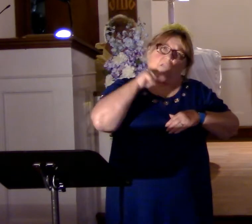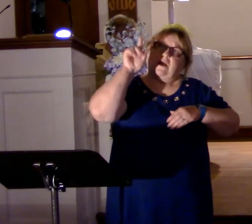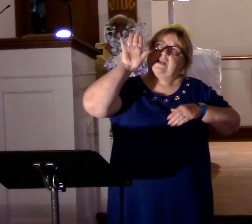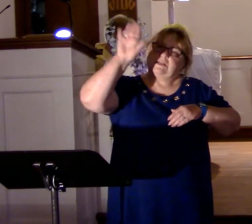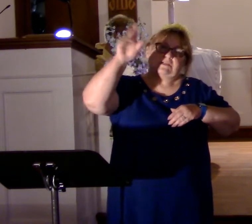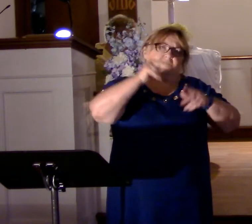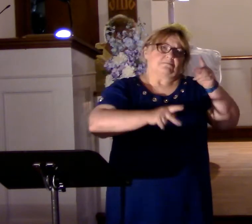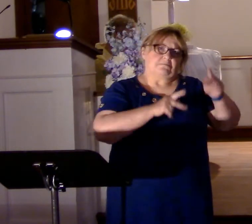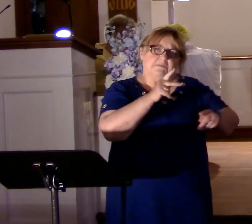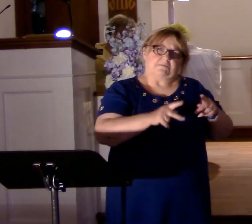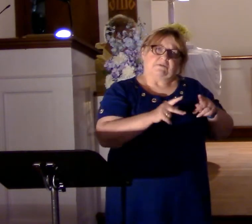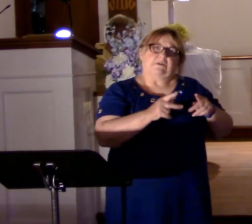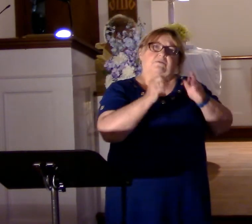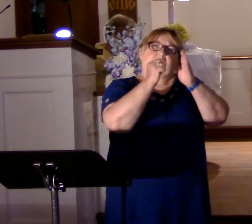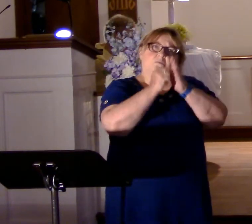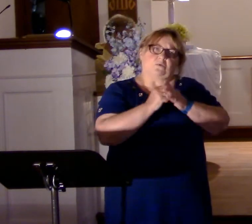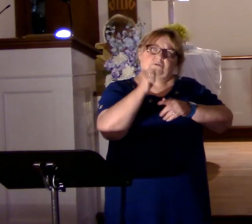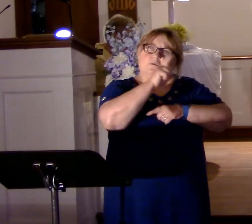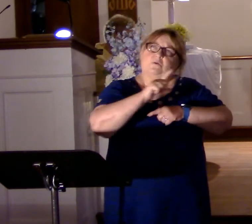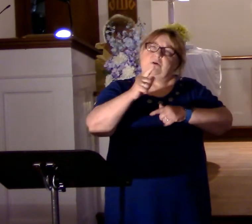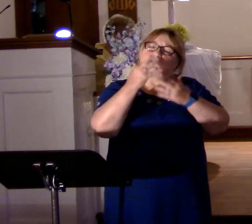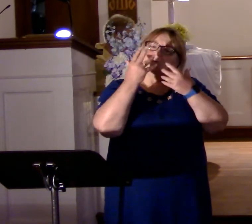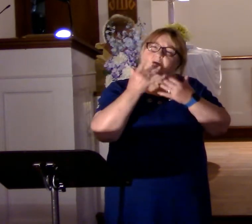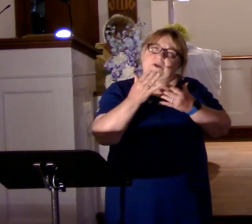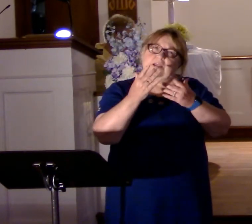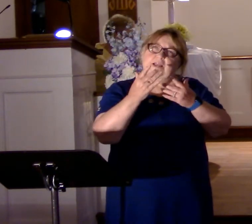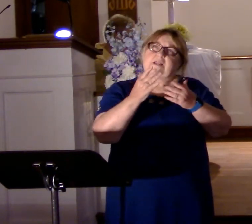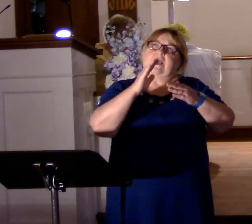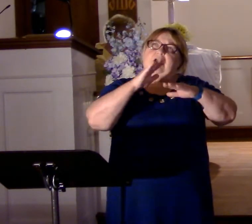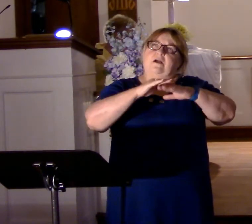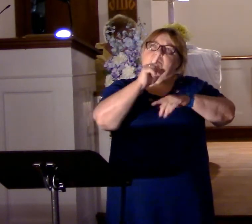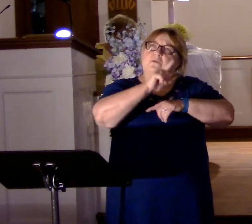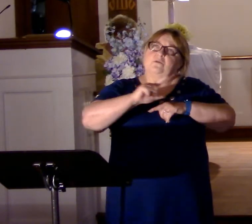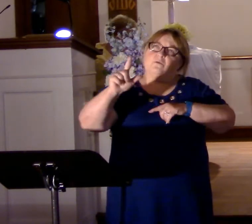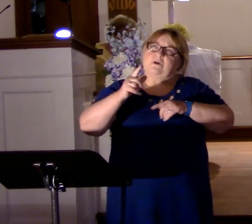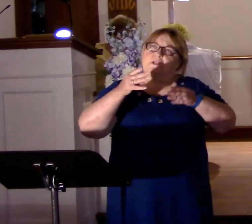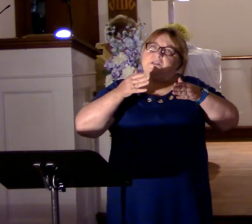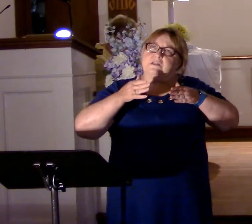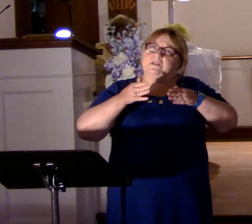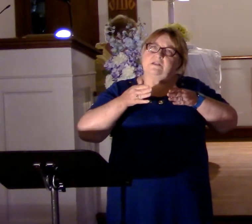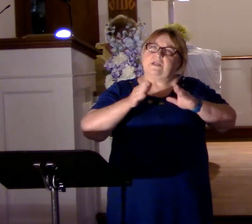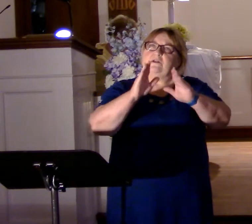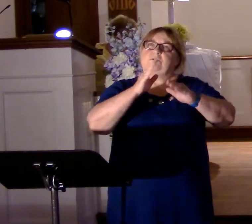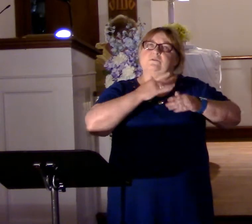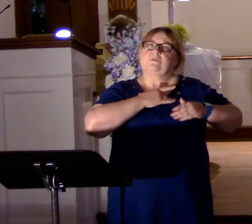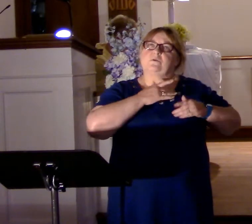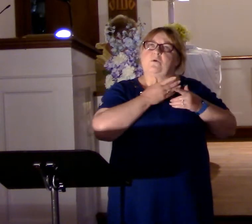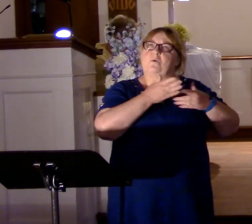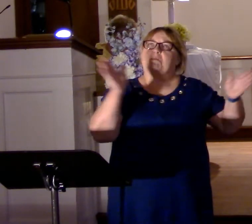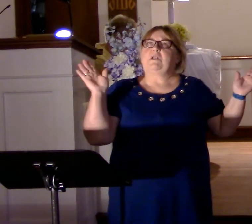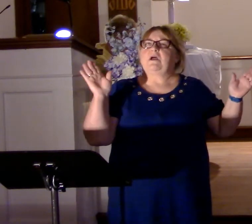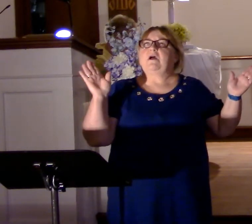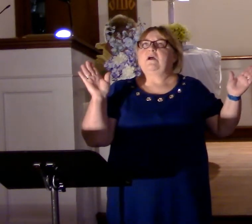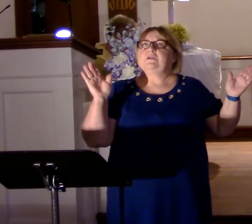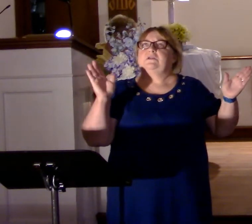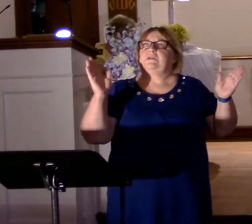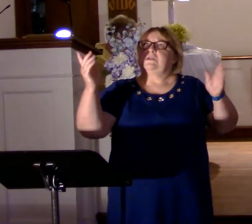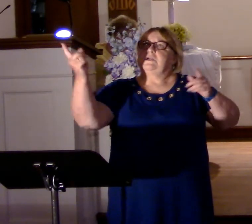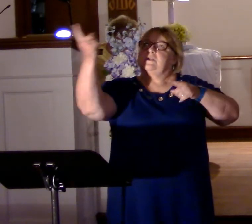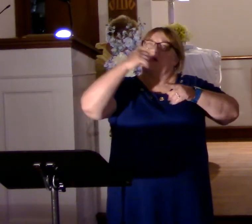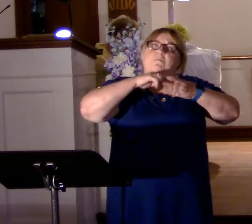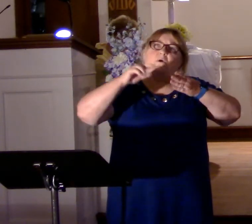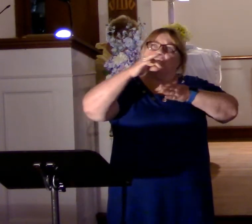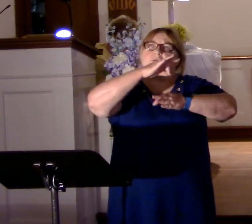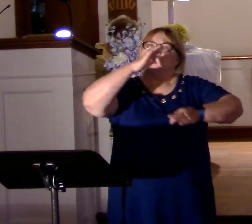people. As we worship the Lord and as we wait upon the Lord, let us open our hearts. Come, Holy